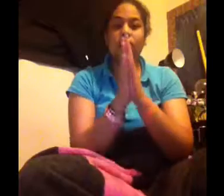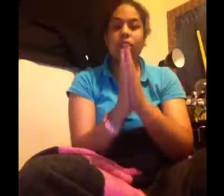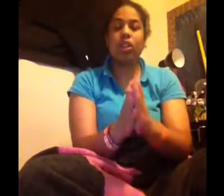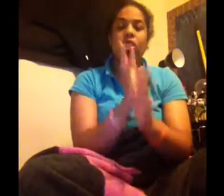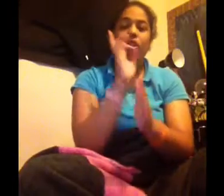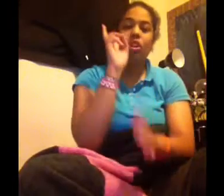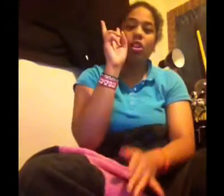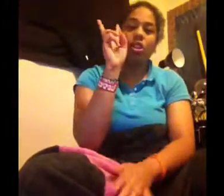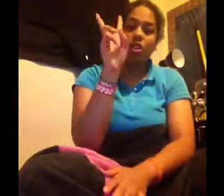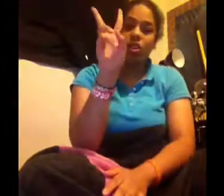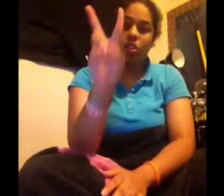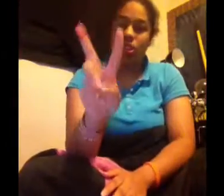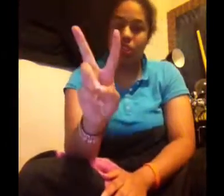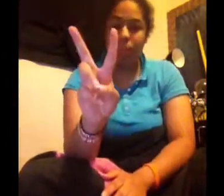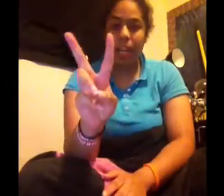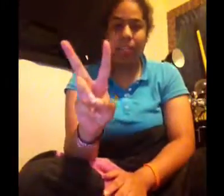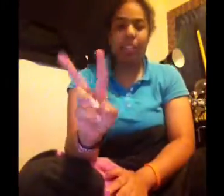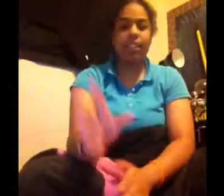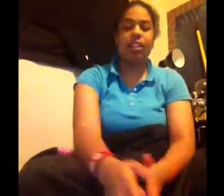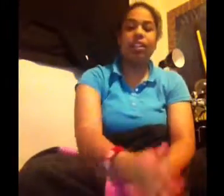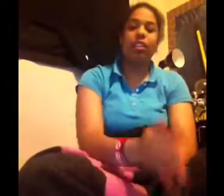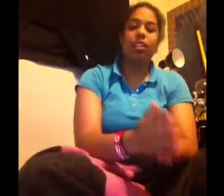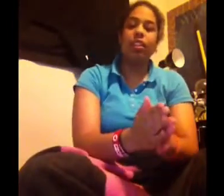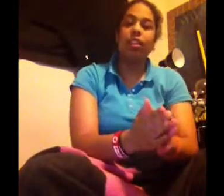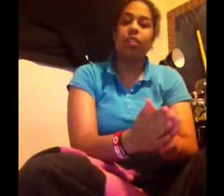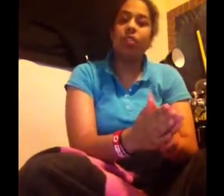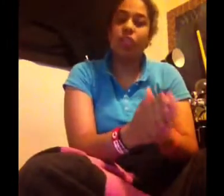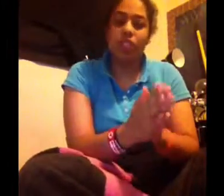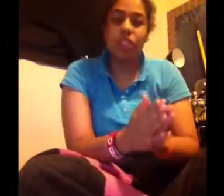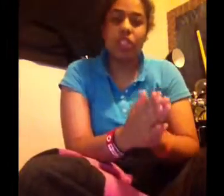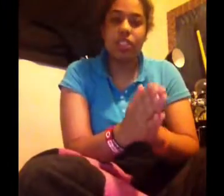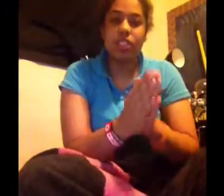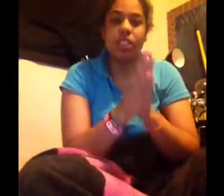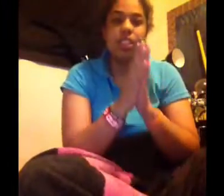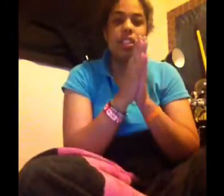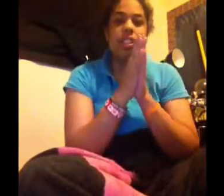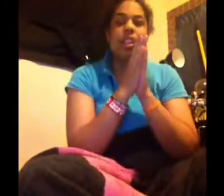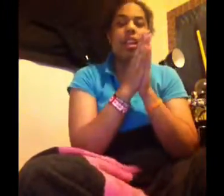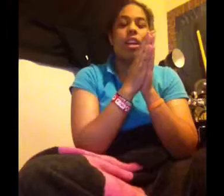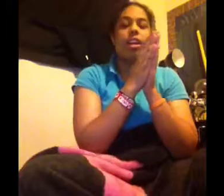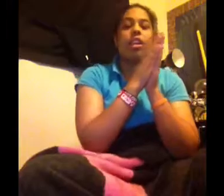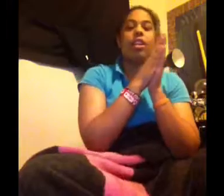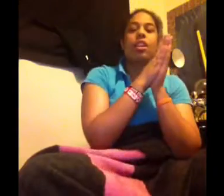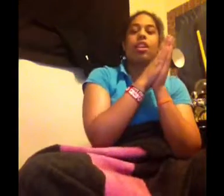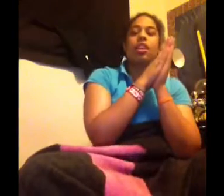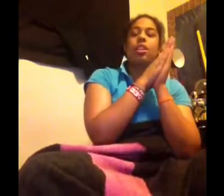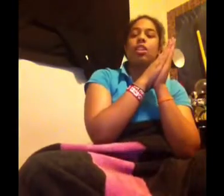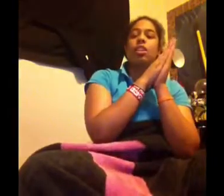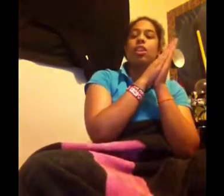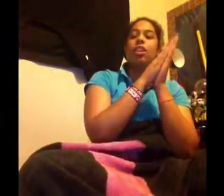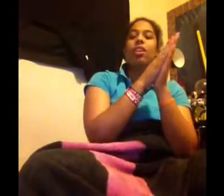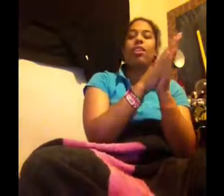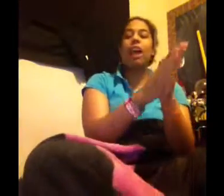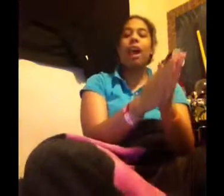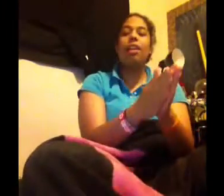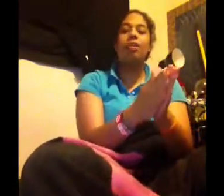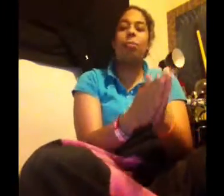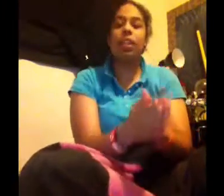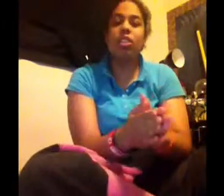for Tuesdays, first, kind of base,